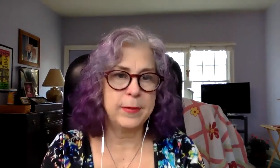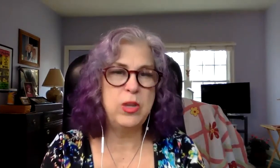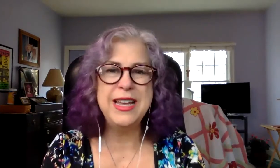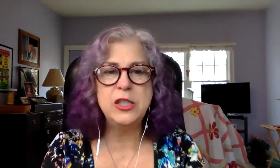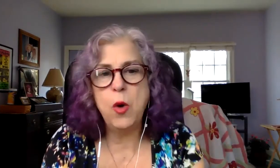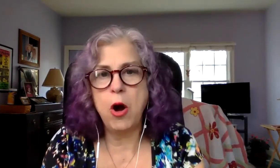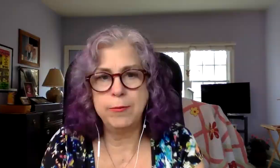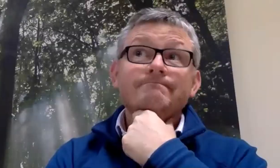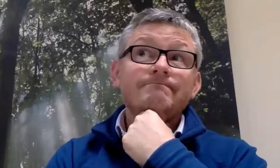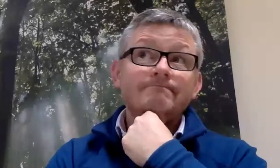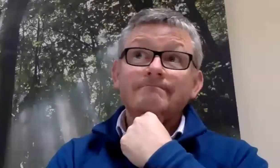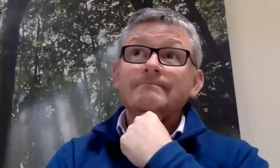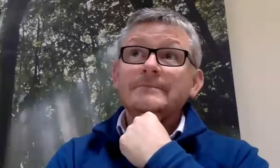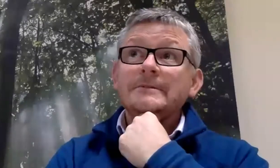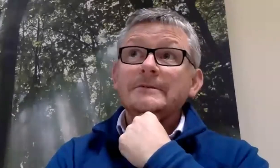think it's too hard.